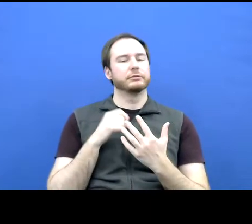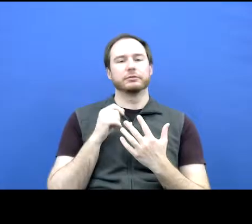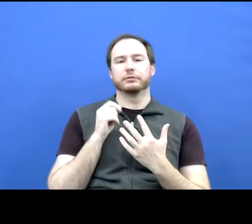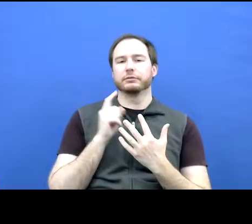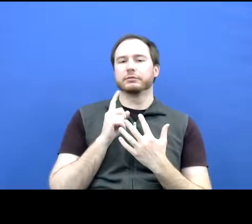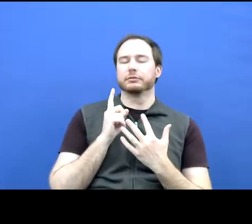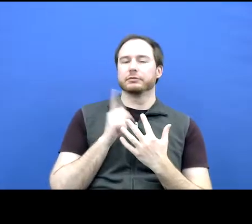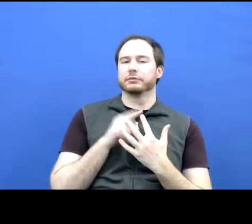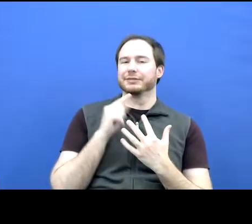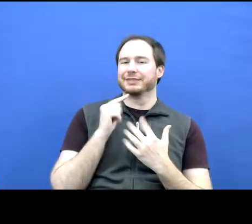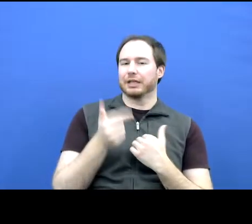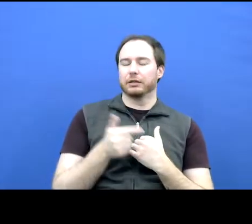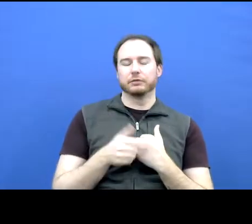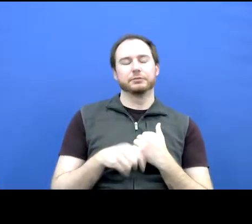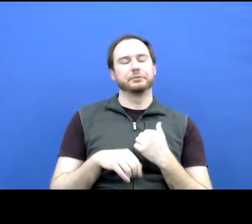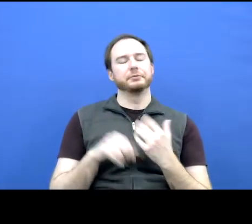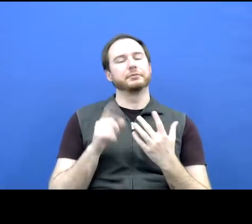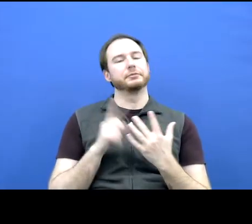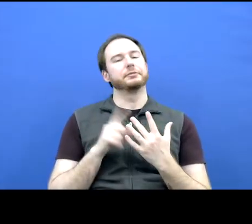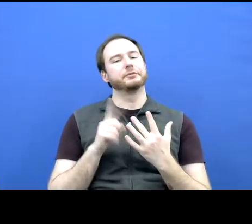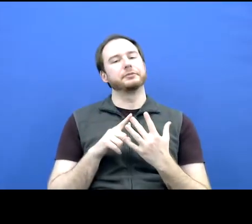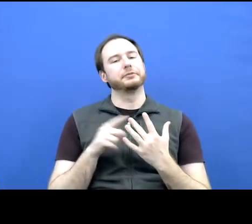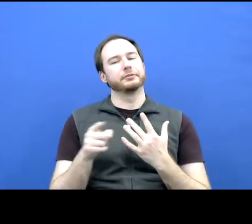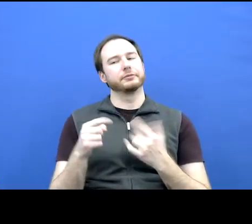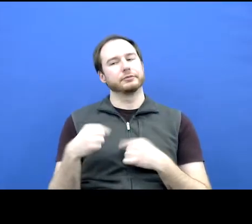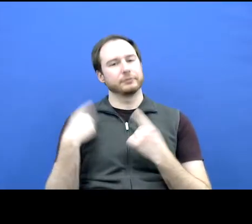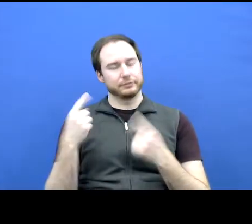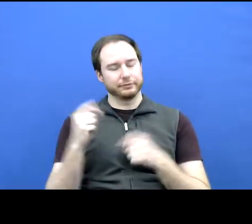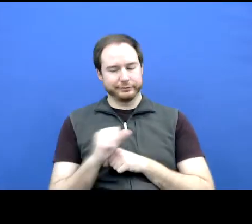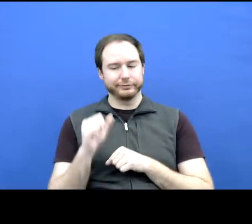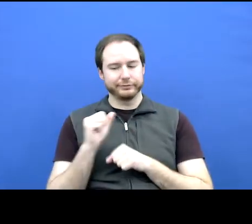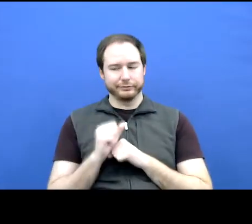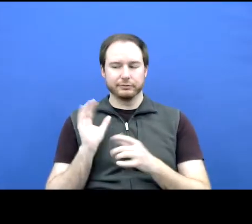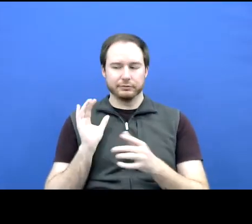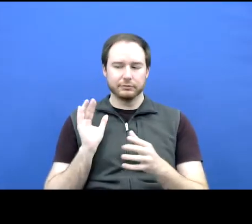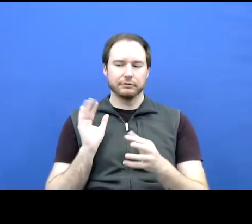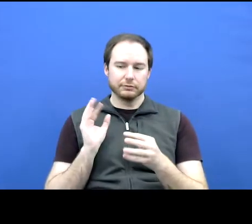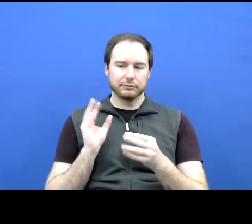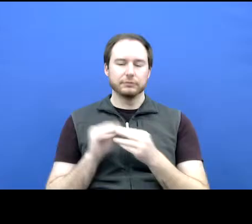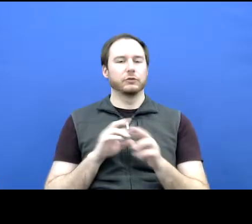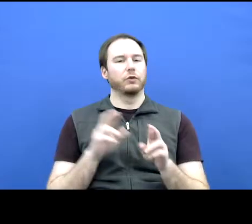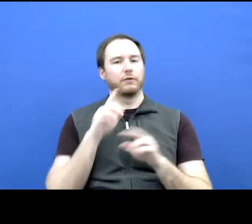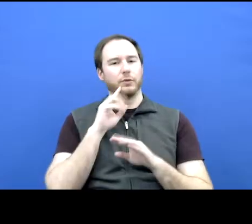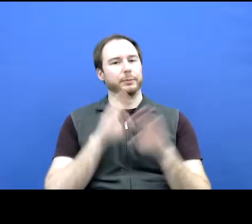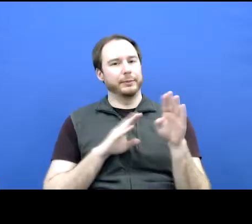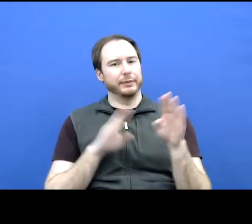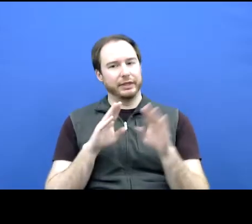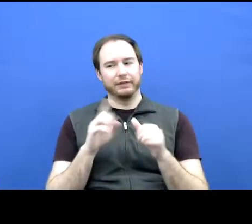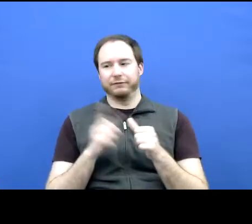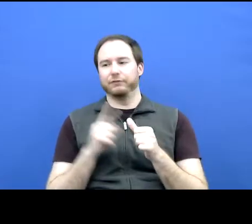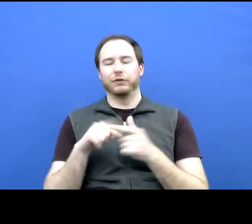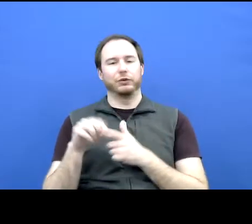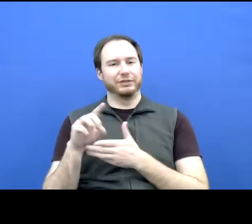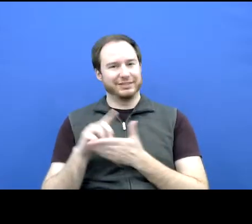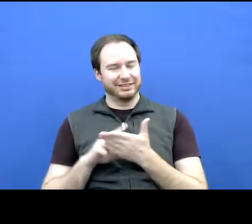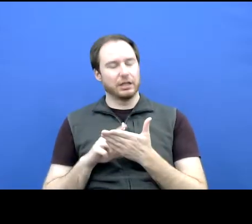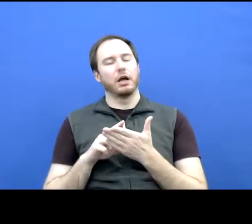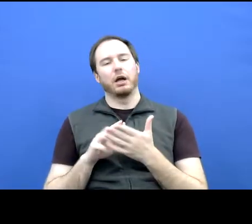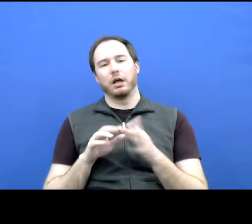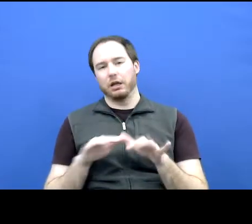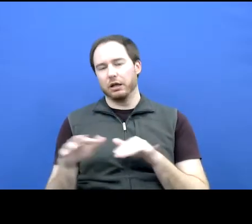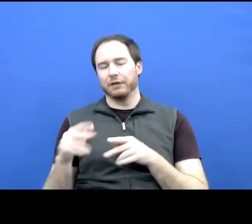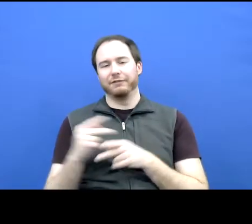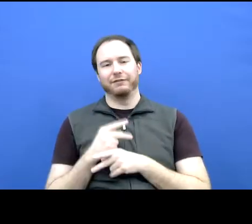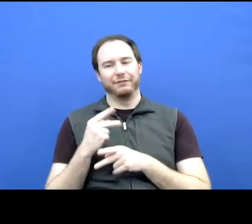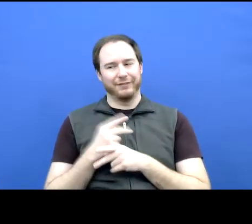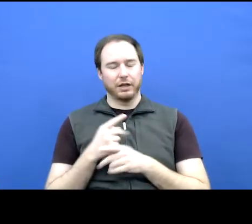So this has been a lot of work to get to this point, both from a design standpoint, figuring